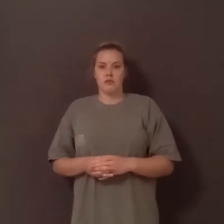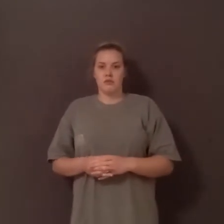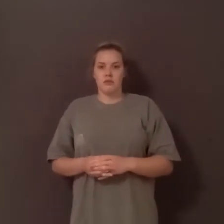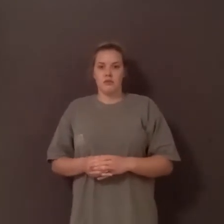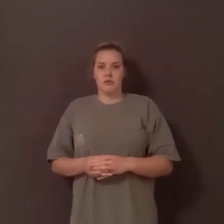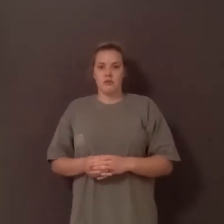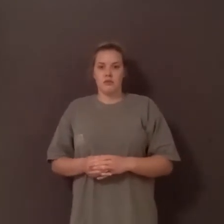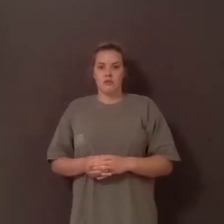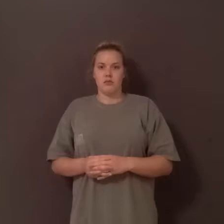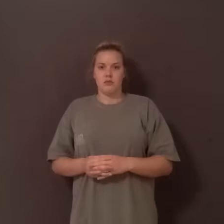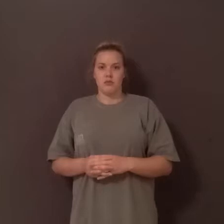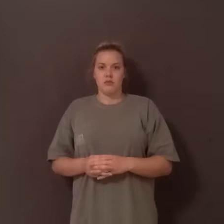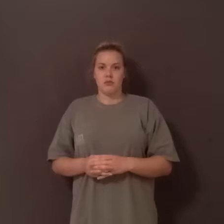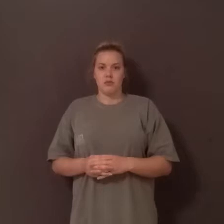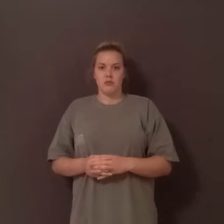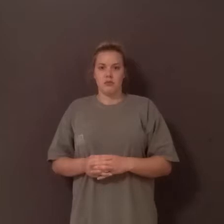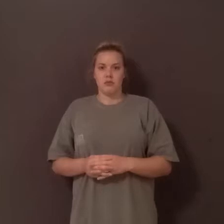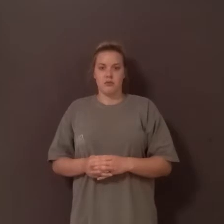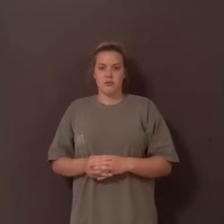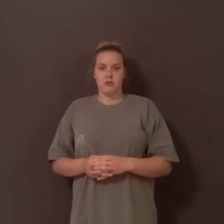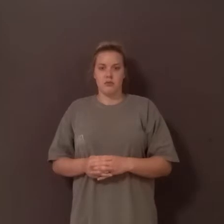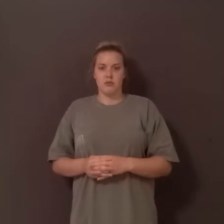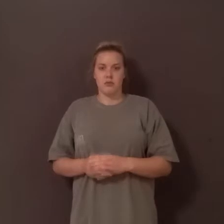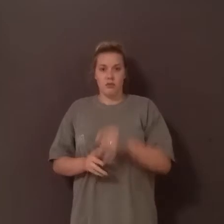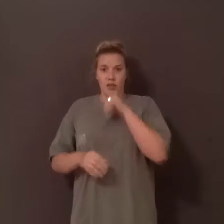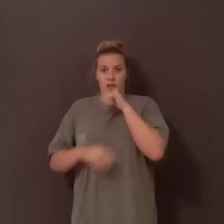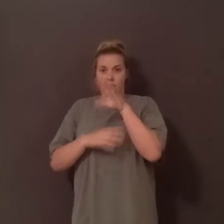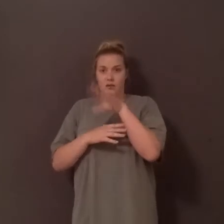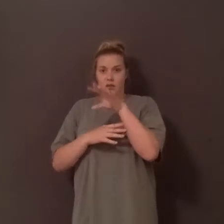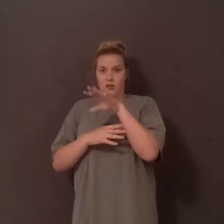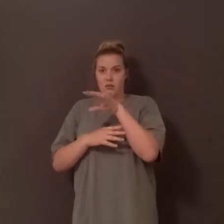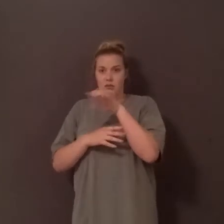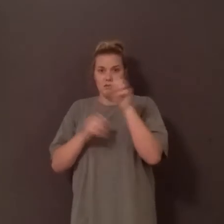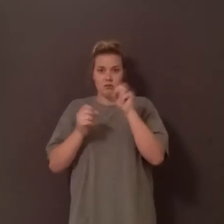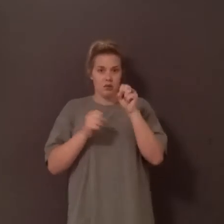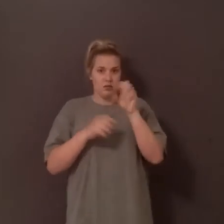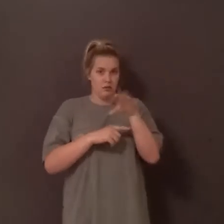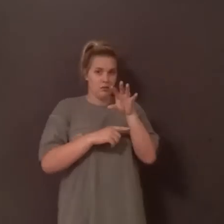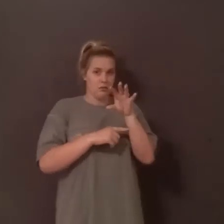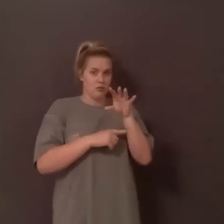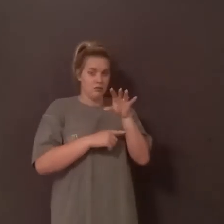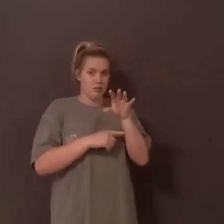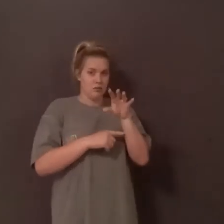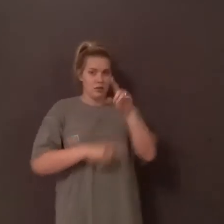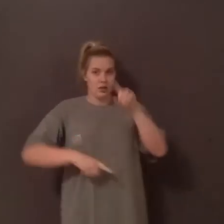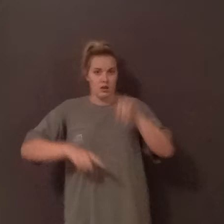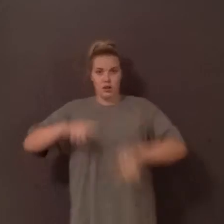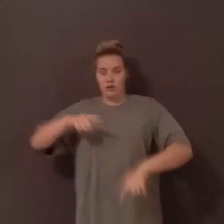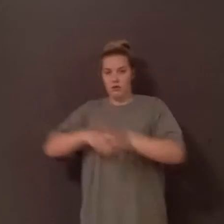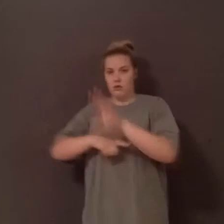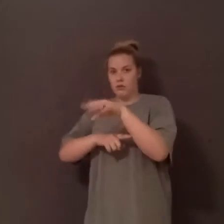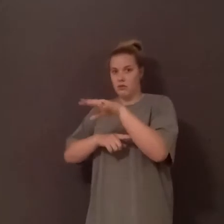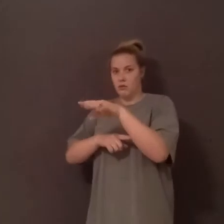You can't film me. We're not filming. You are. You have the camera. Turn the camera up. So what are you doing a